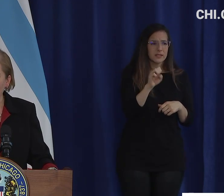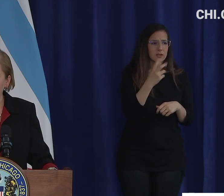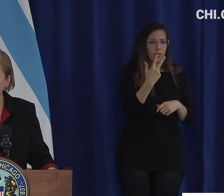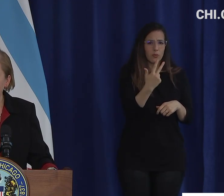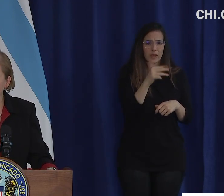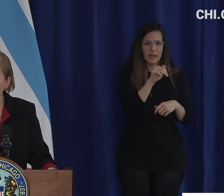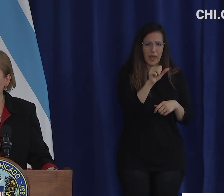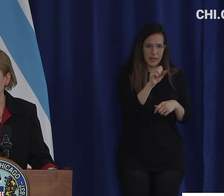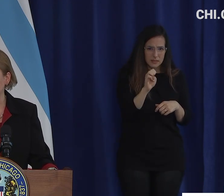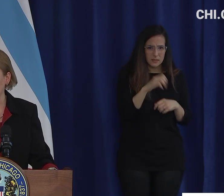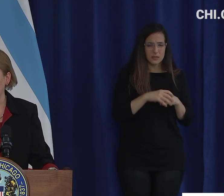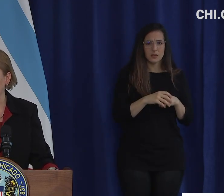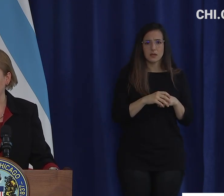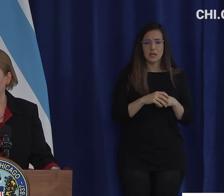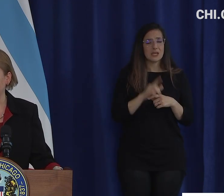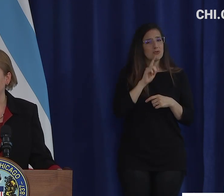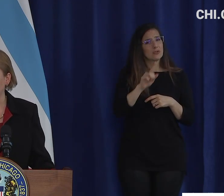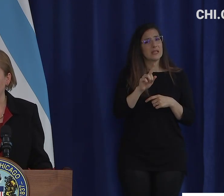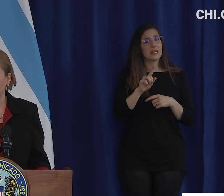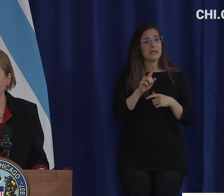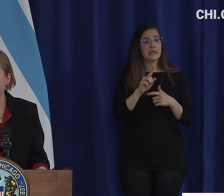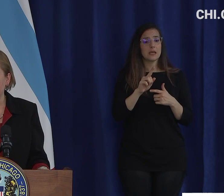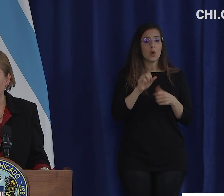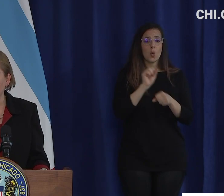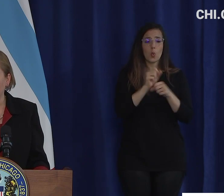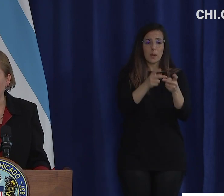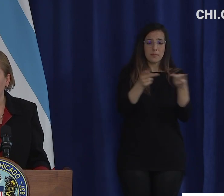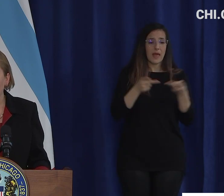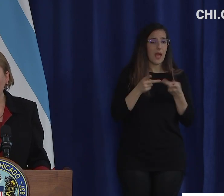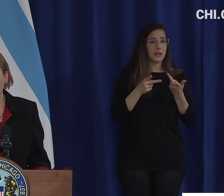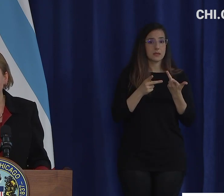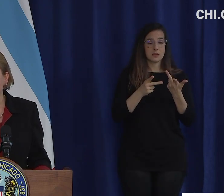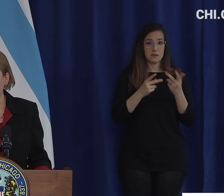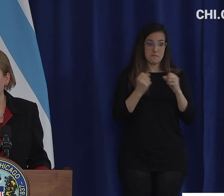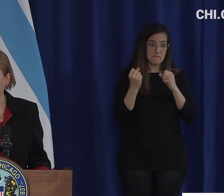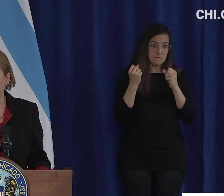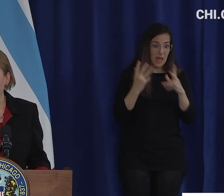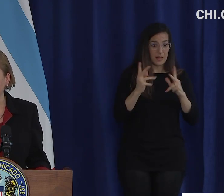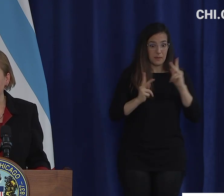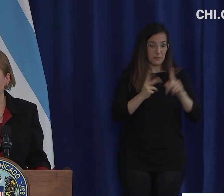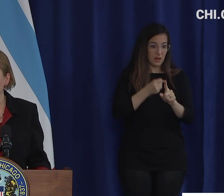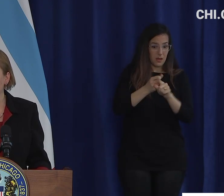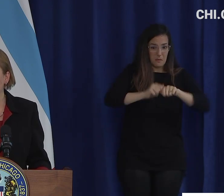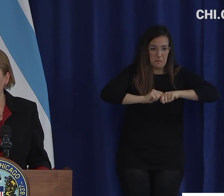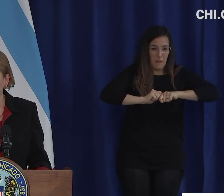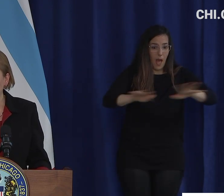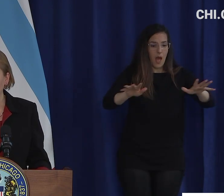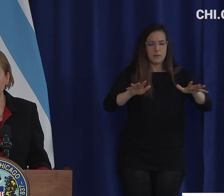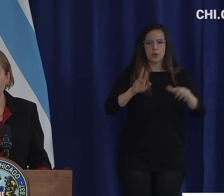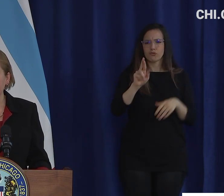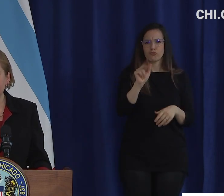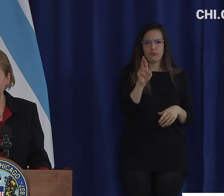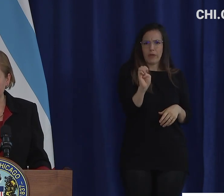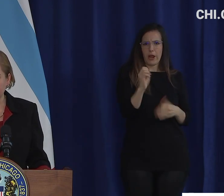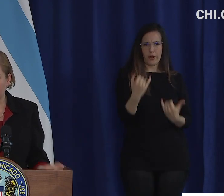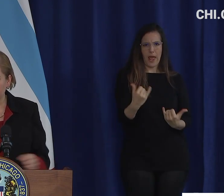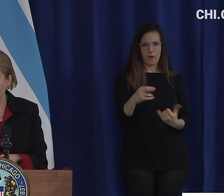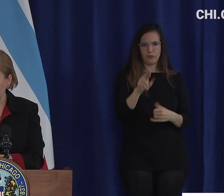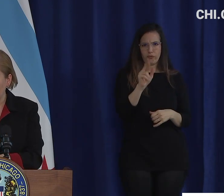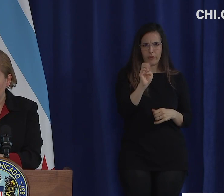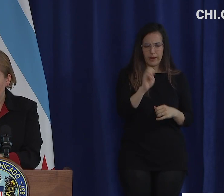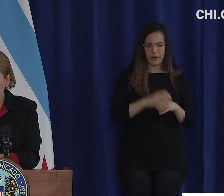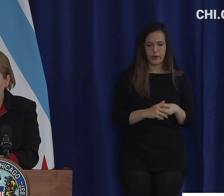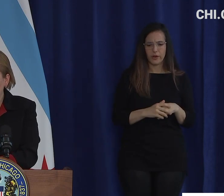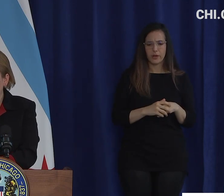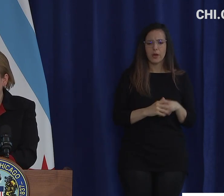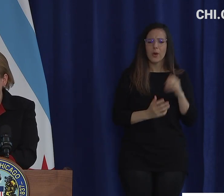us to have the significant spread in workplaces like we were seeing earlier. And instead, like I mentioned, primarily we're seeing this